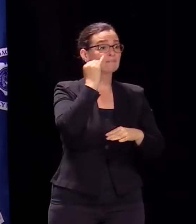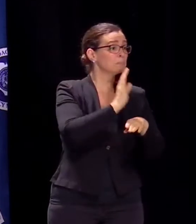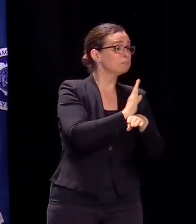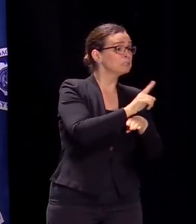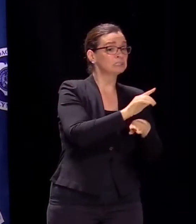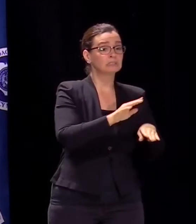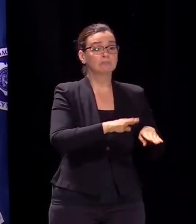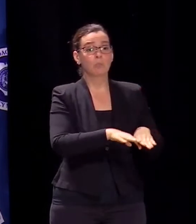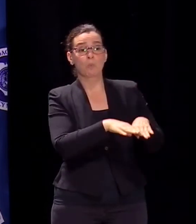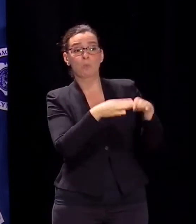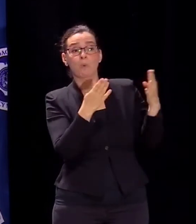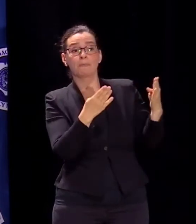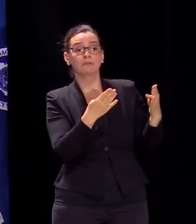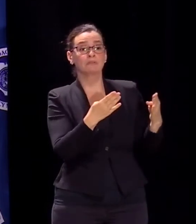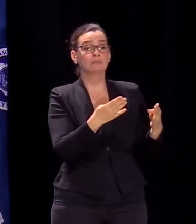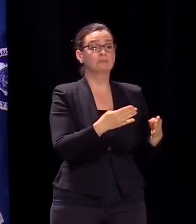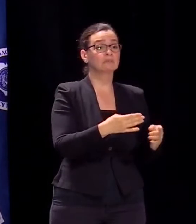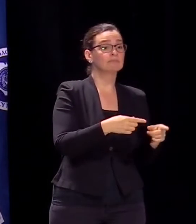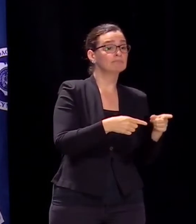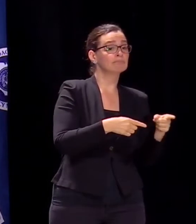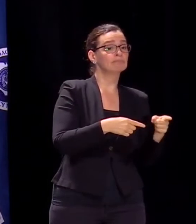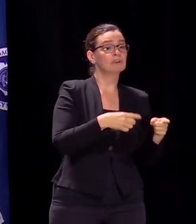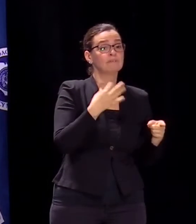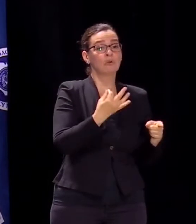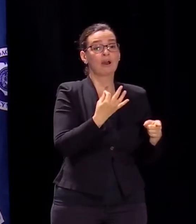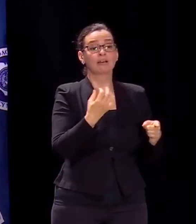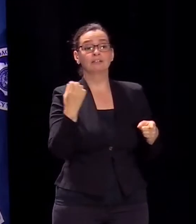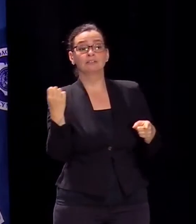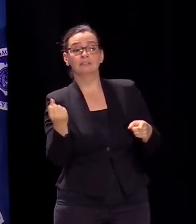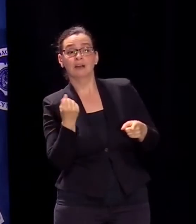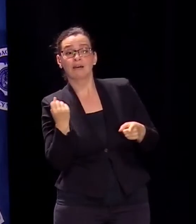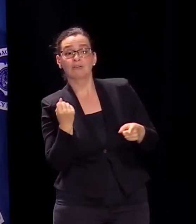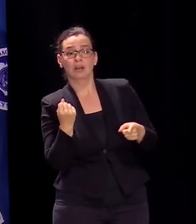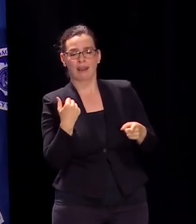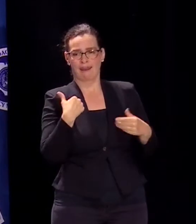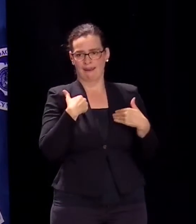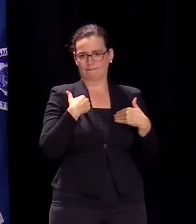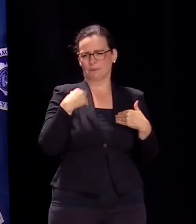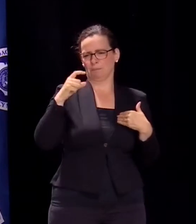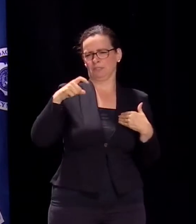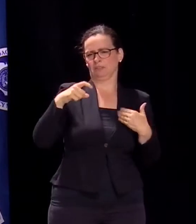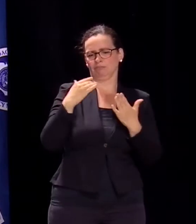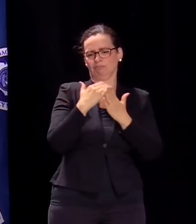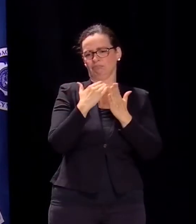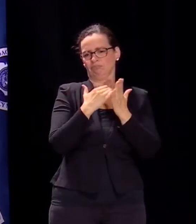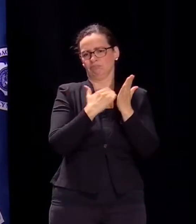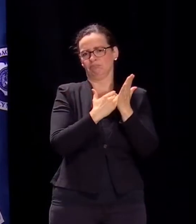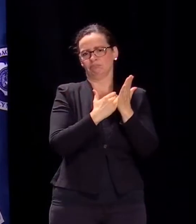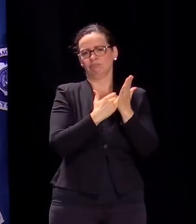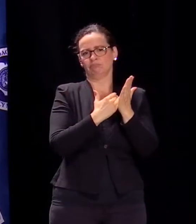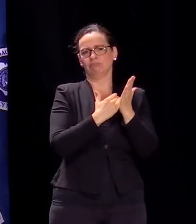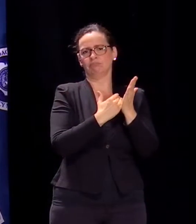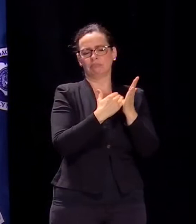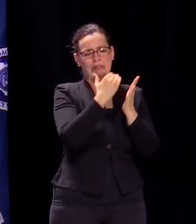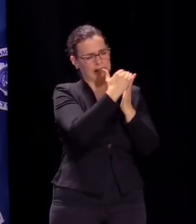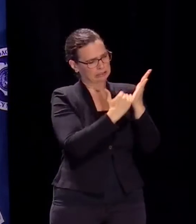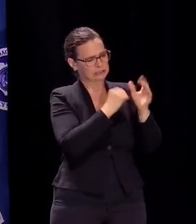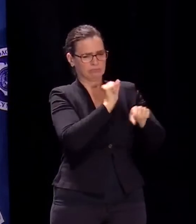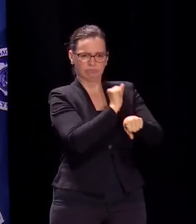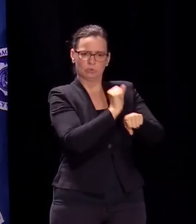roster, of course they're going to have to give it to us. Why do we do that? Not to suggest that some businesses don't want to share the roster.